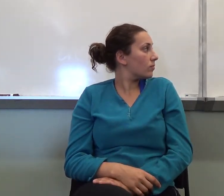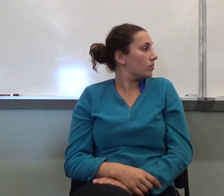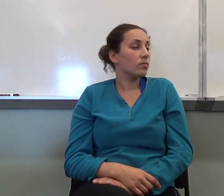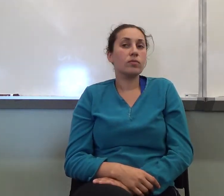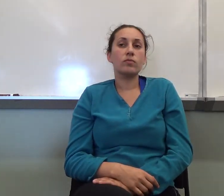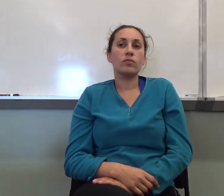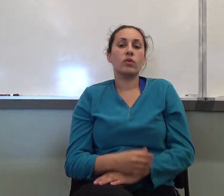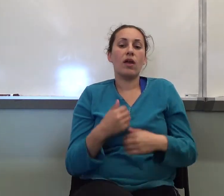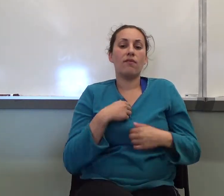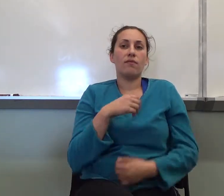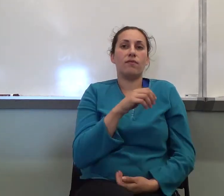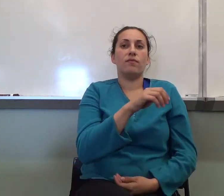5,400.